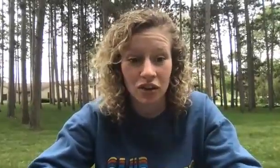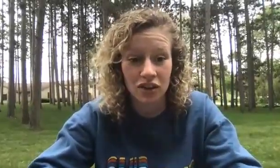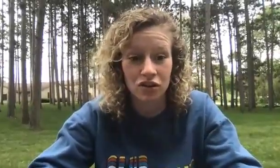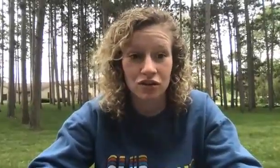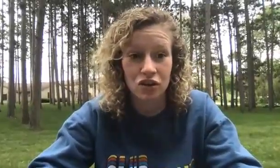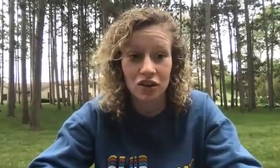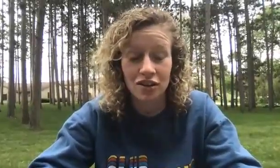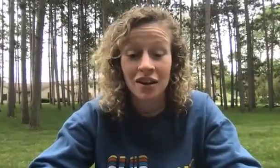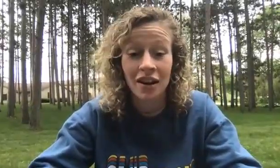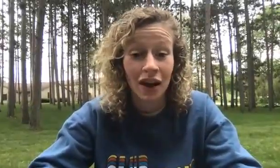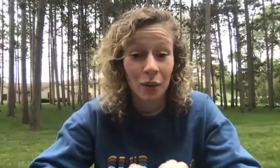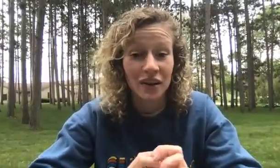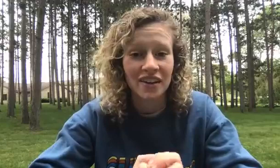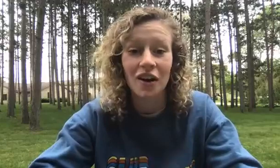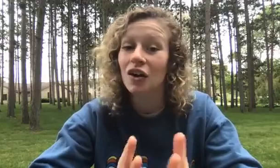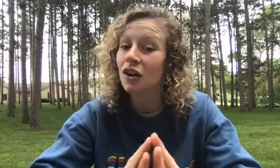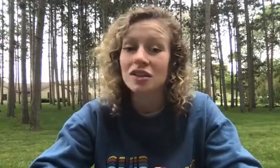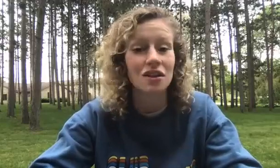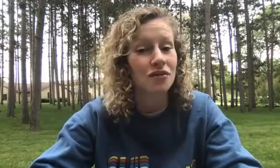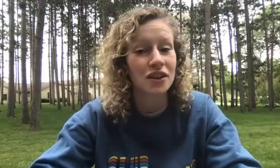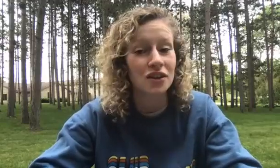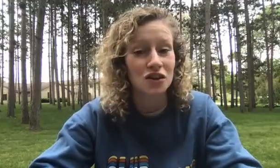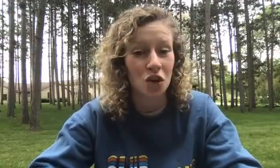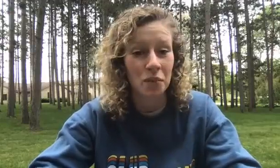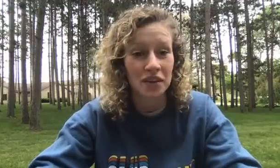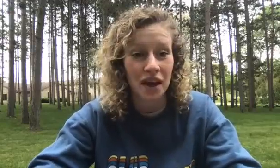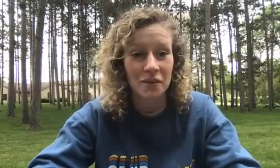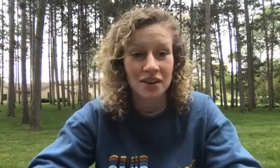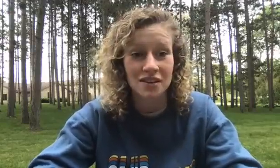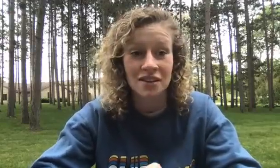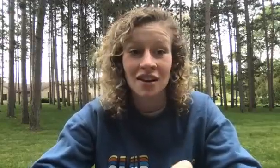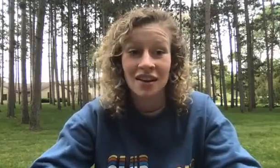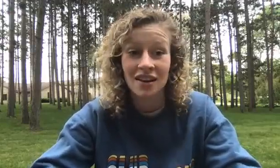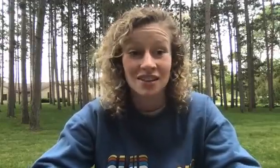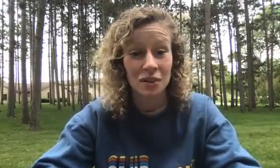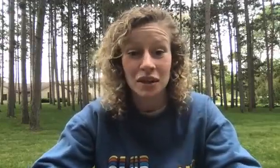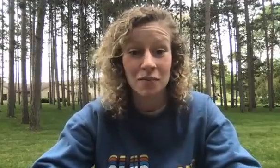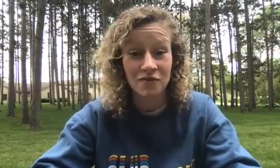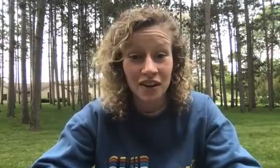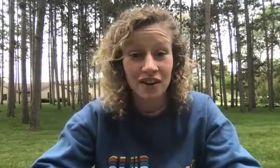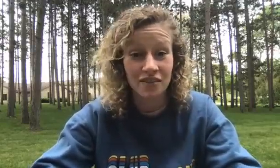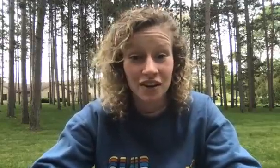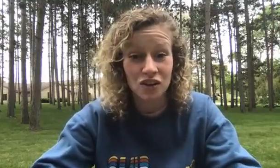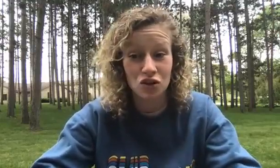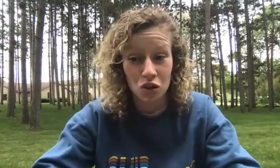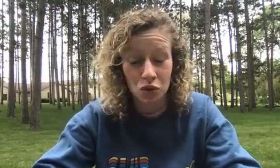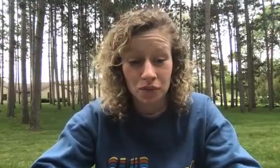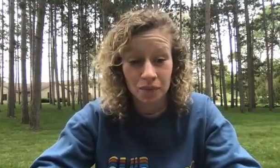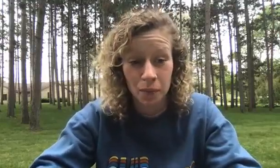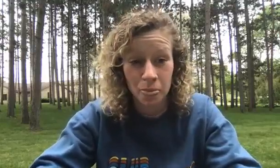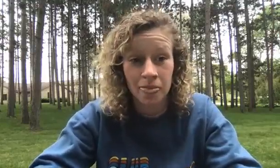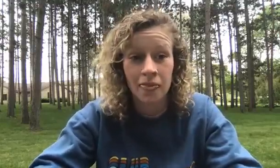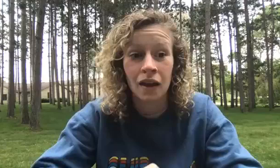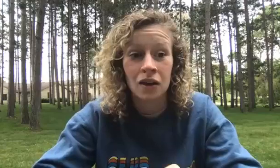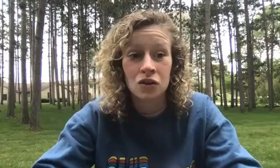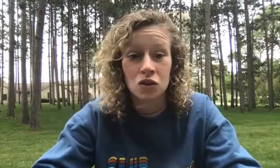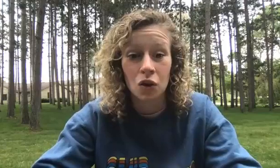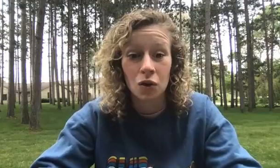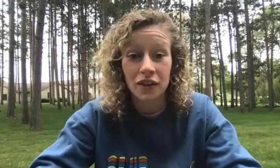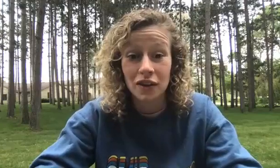get to return. And we are crossing our fingers and hoping that means it's sometime very, very soon. So thank